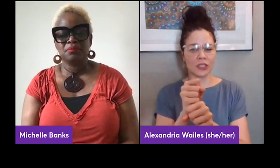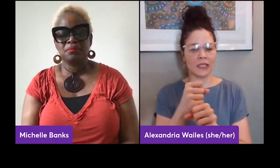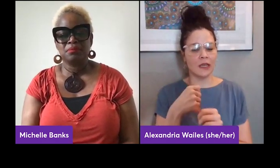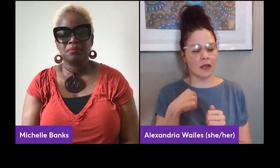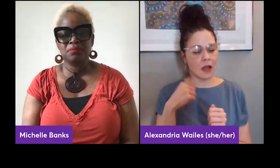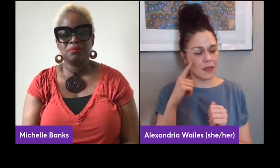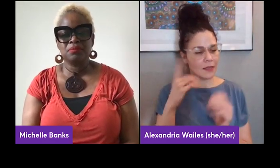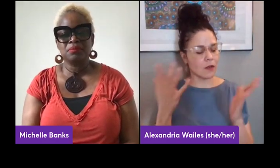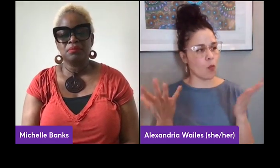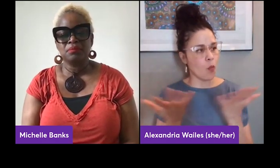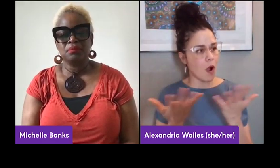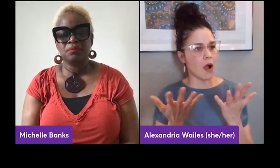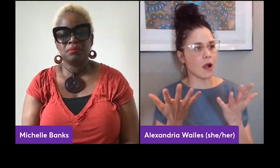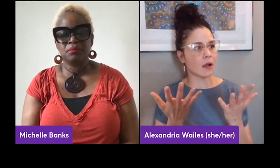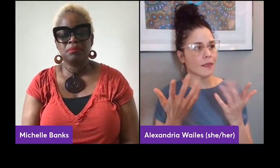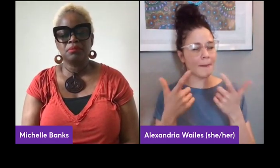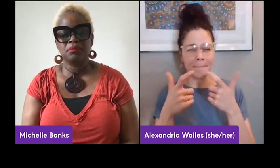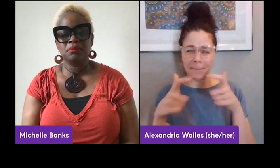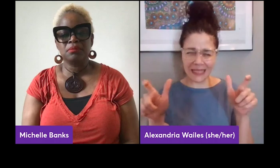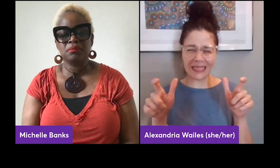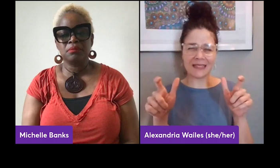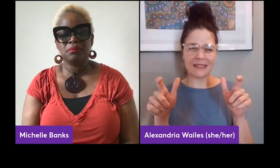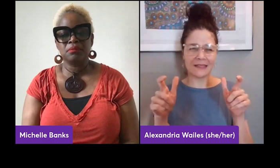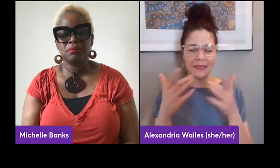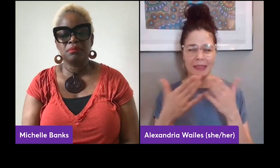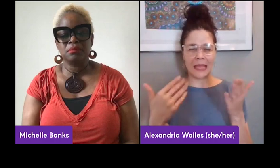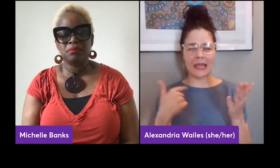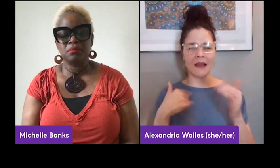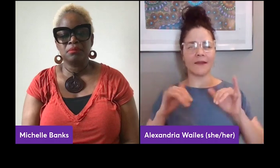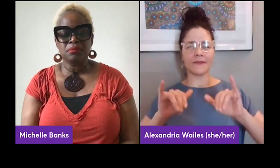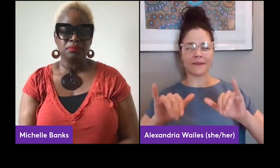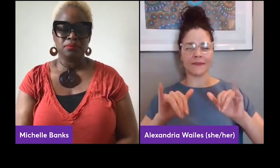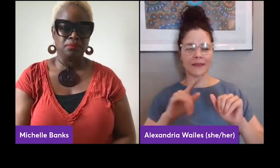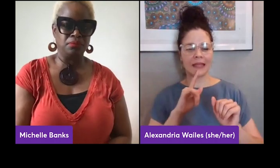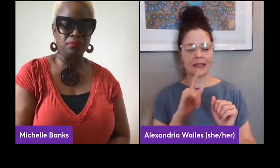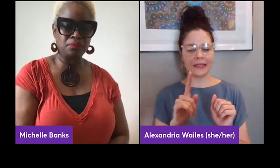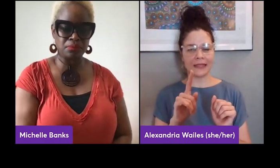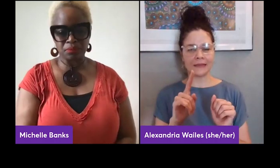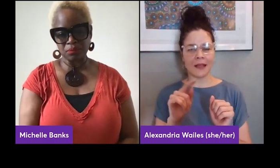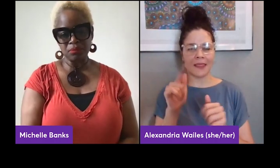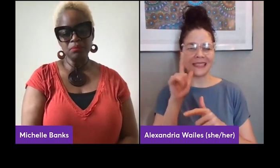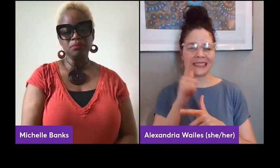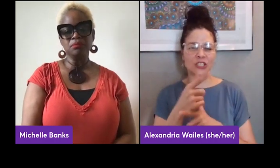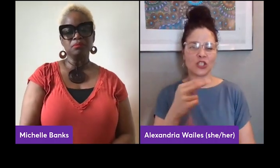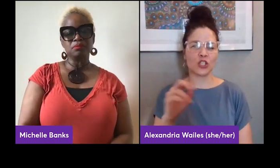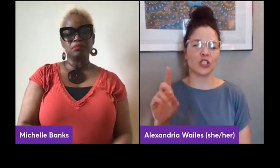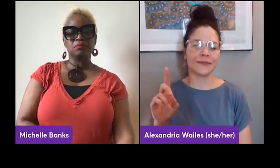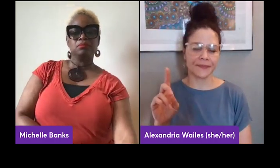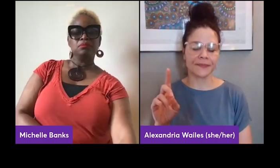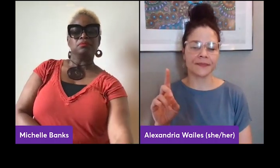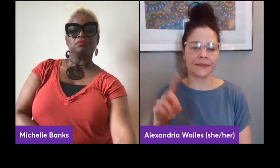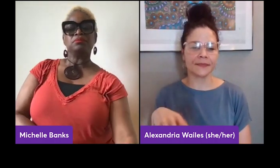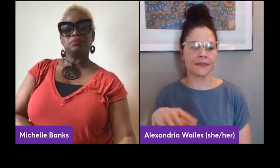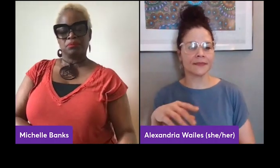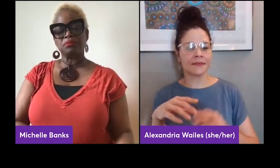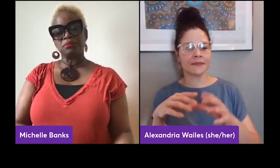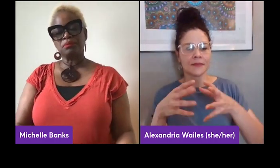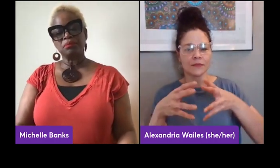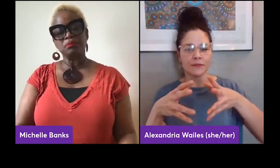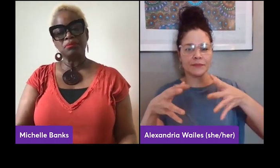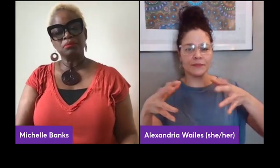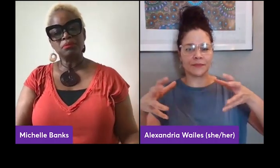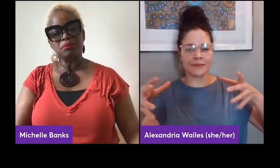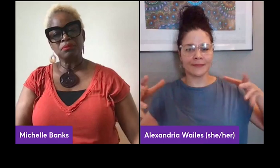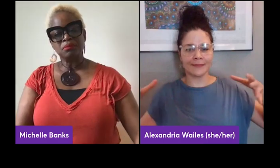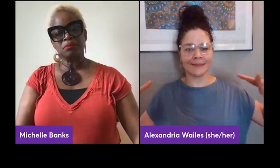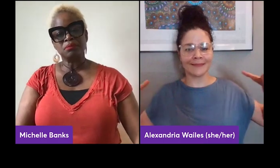This is my second production of For Colored Girls. I think what really strikes me is the ever-expanding sisterhood of